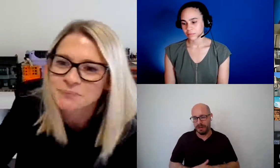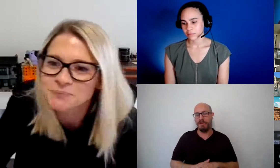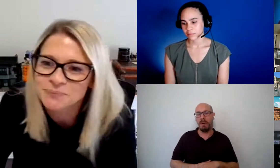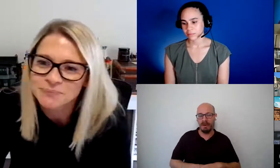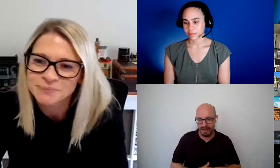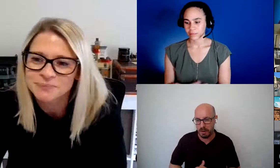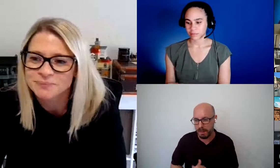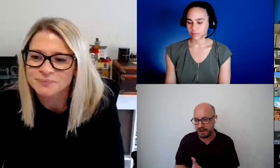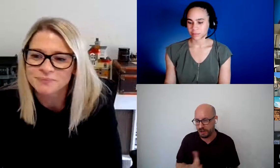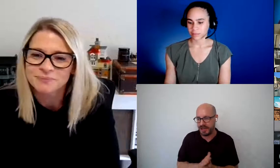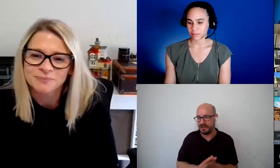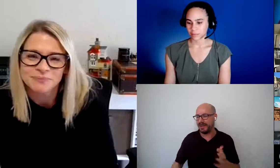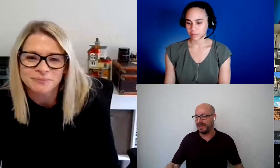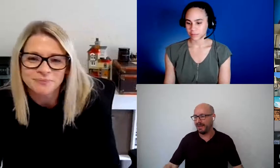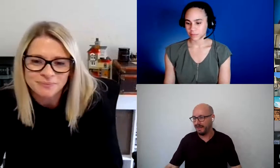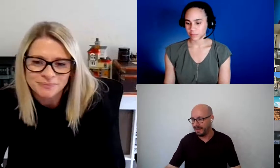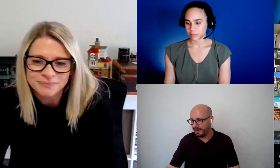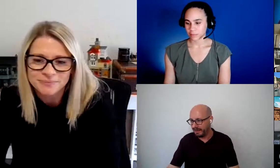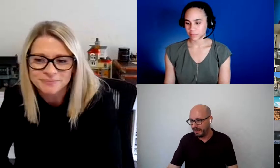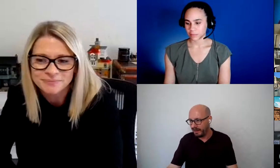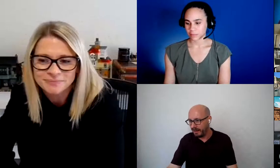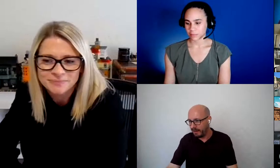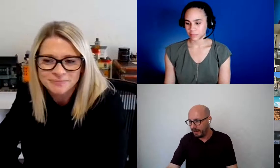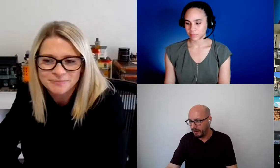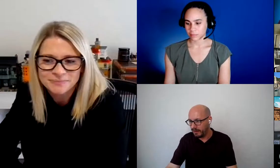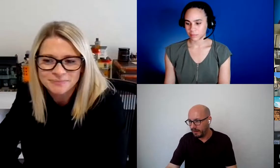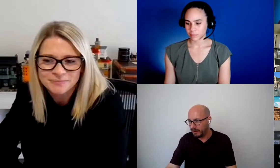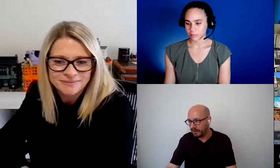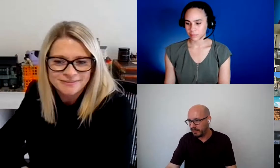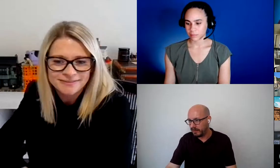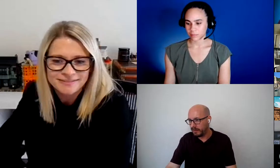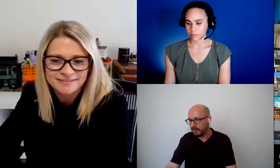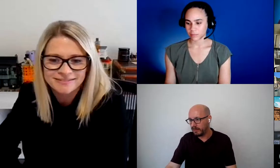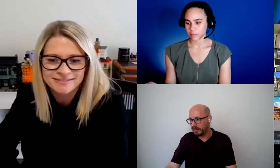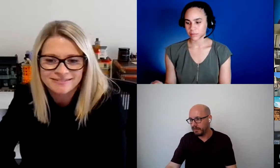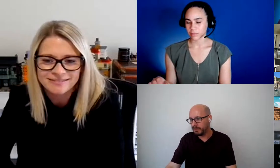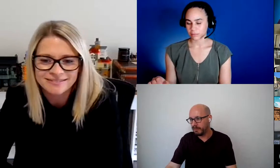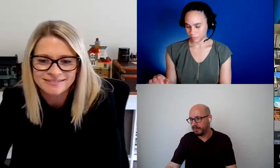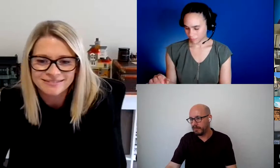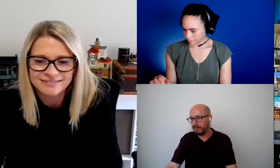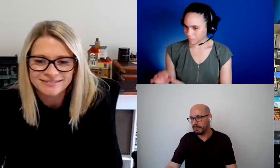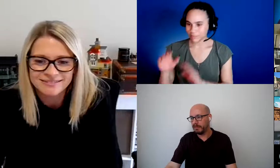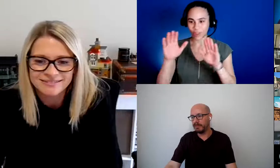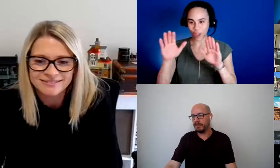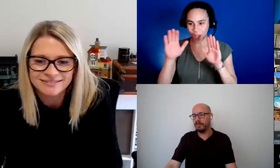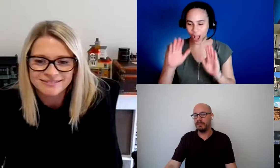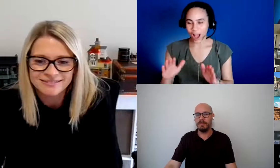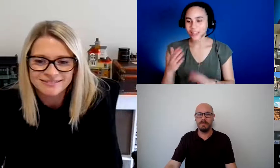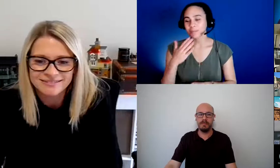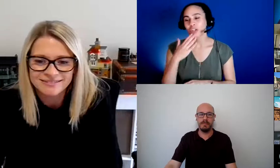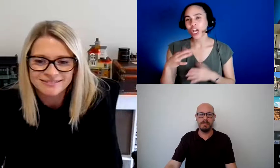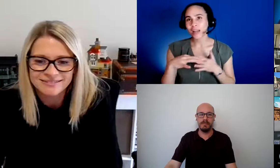and really focused in on my education. Awesome. Great segue to another question we just